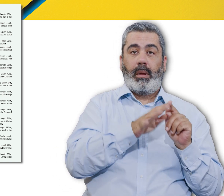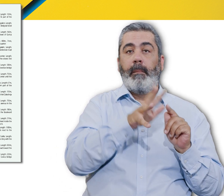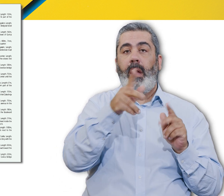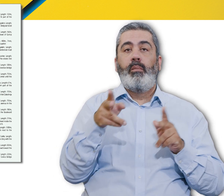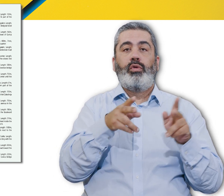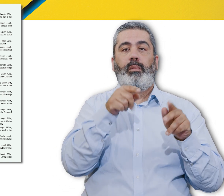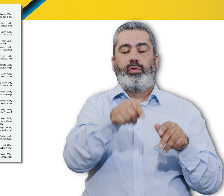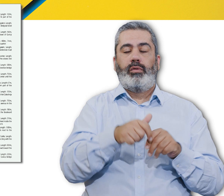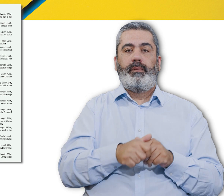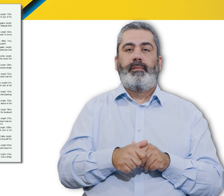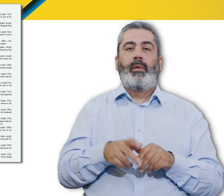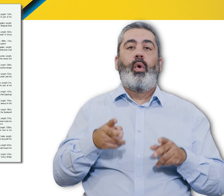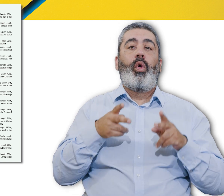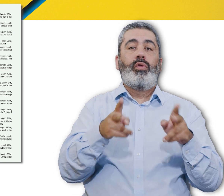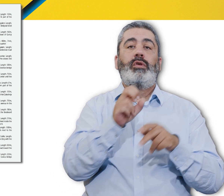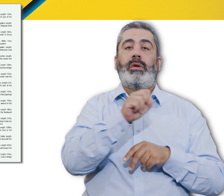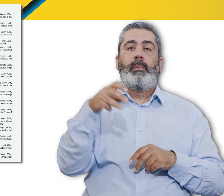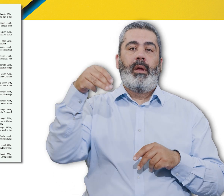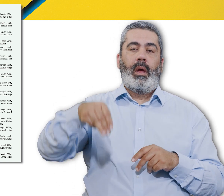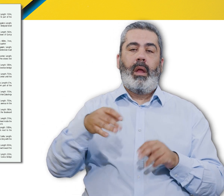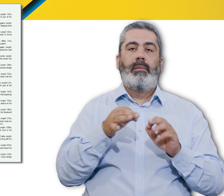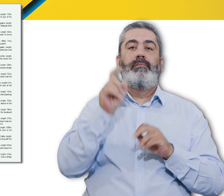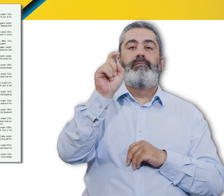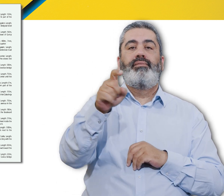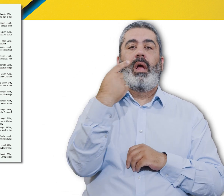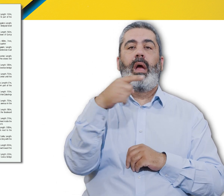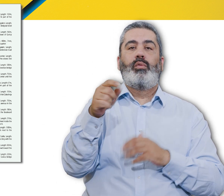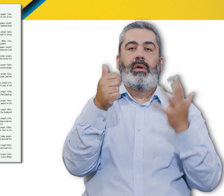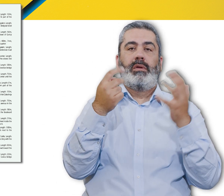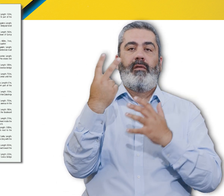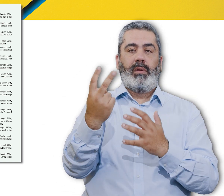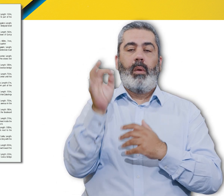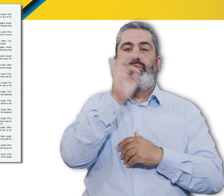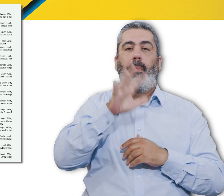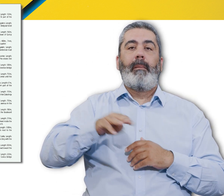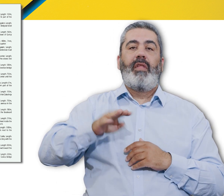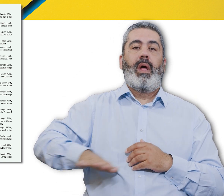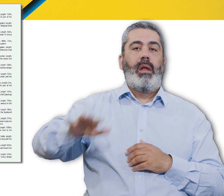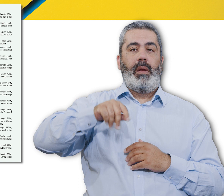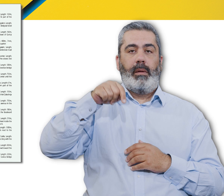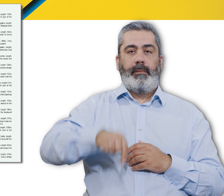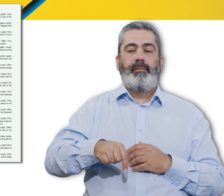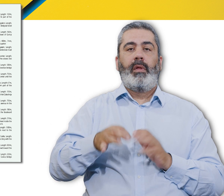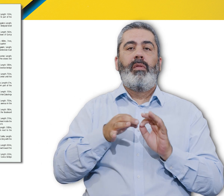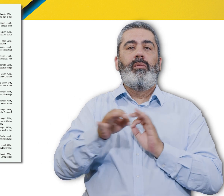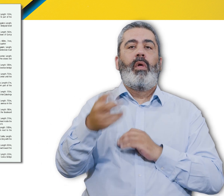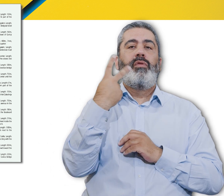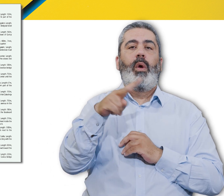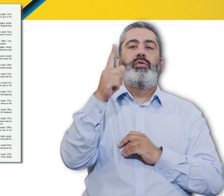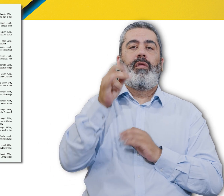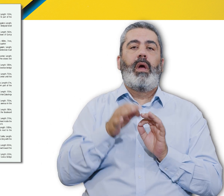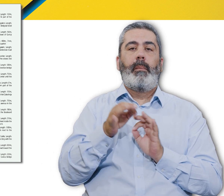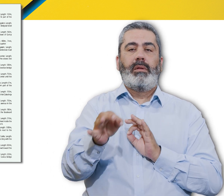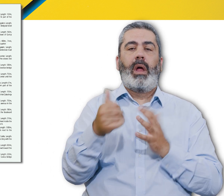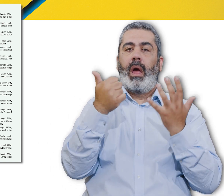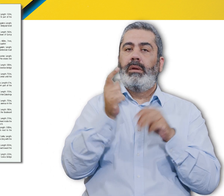St. Michael Church. Shkembi Street number 174, area, Western